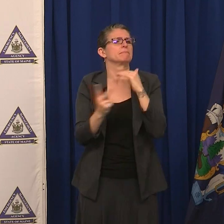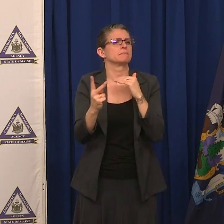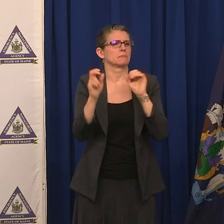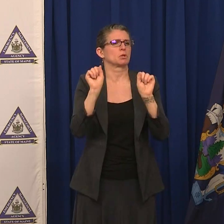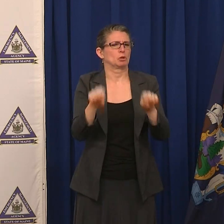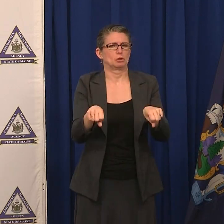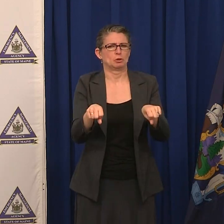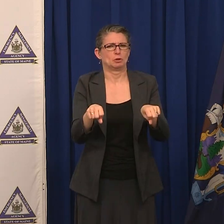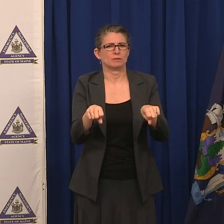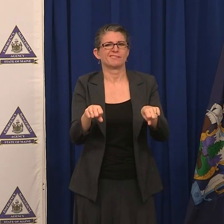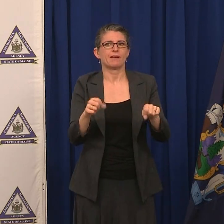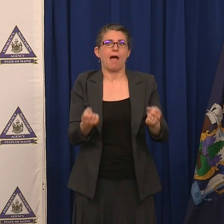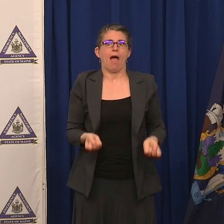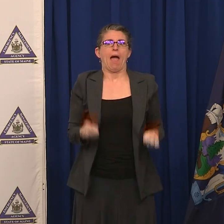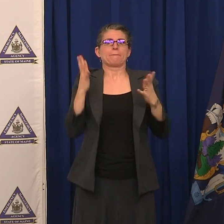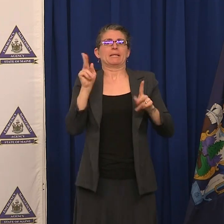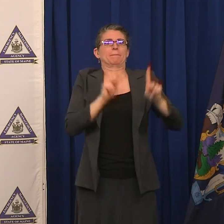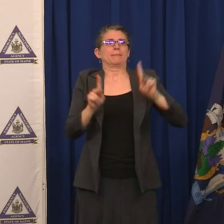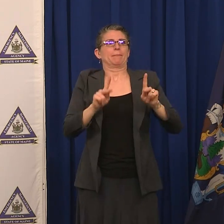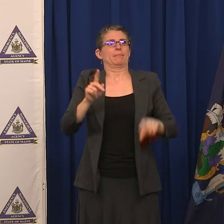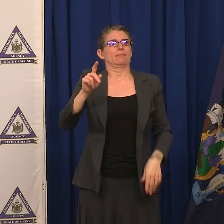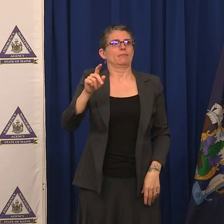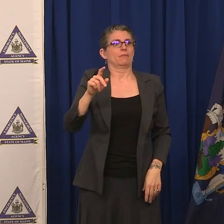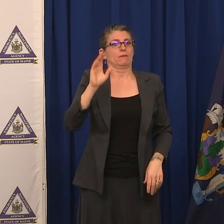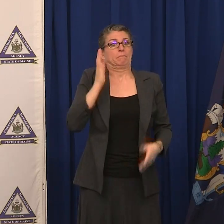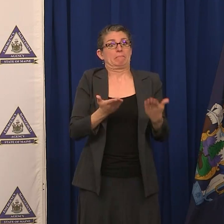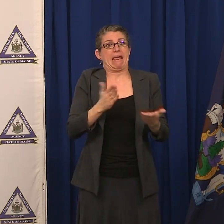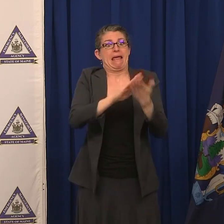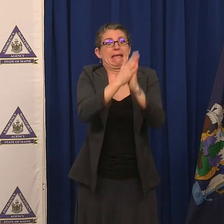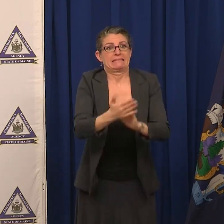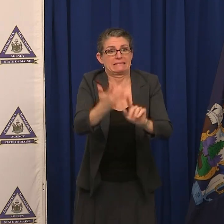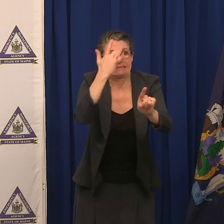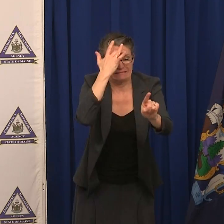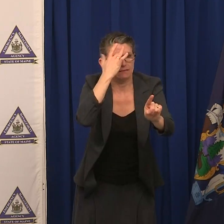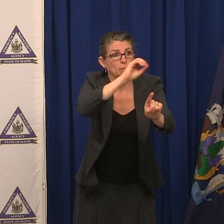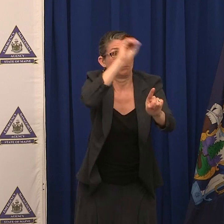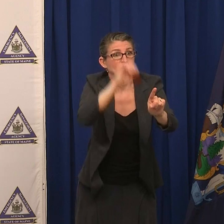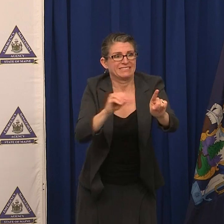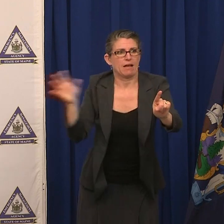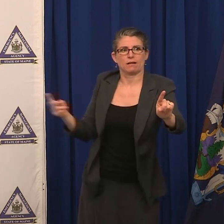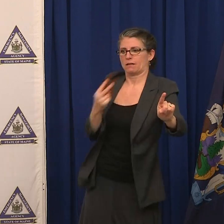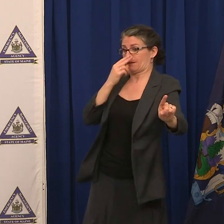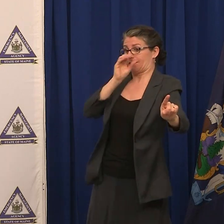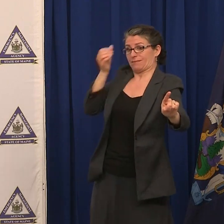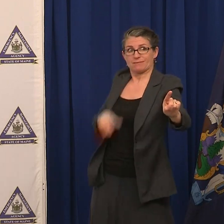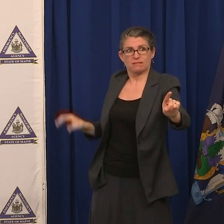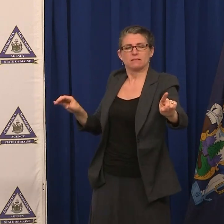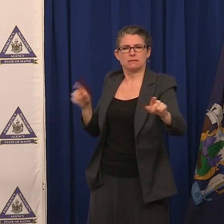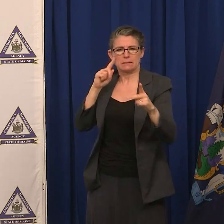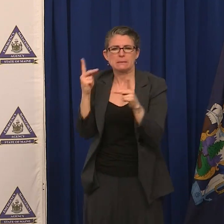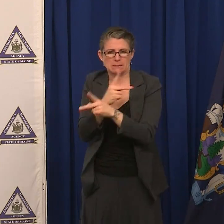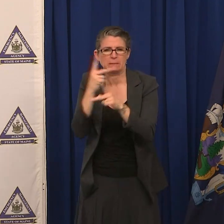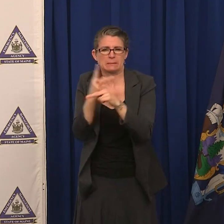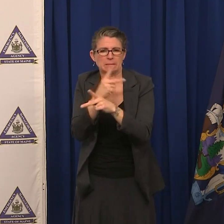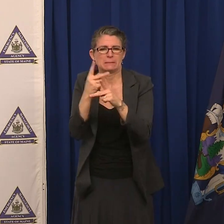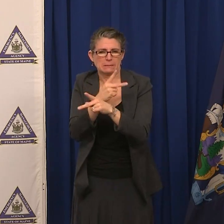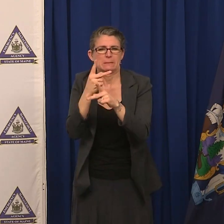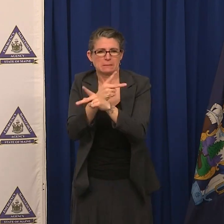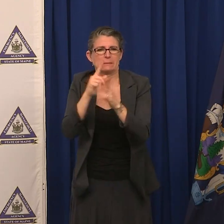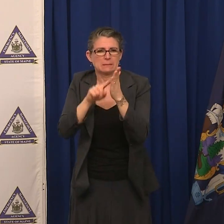numbers are planning projections. They are not predictions. They are just what they are, which